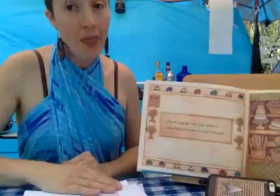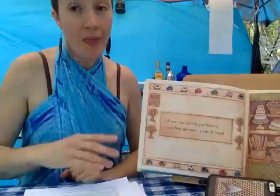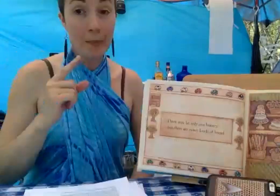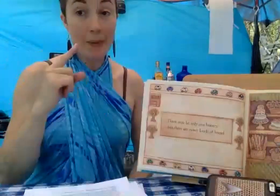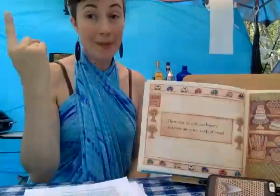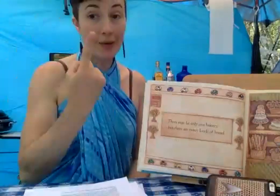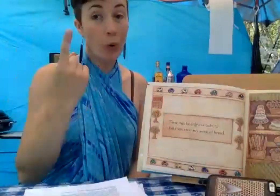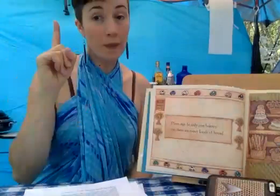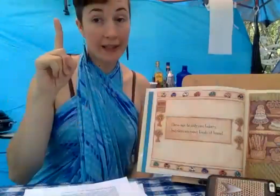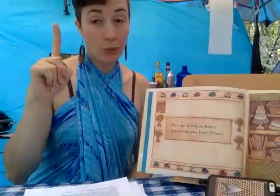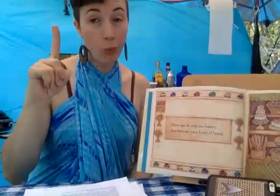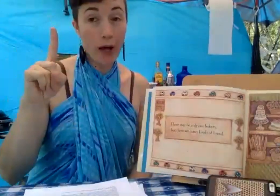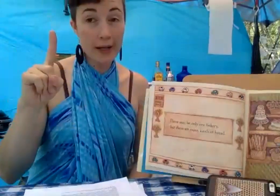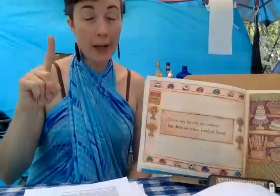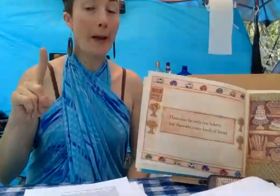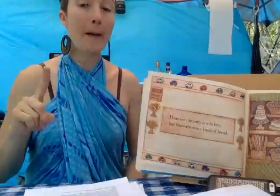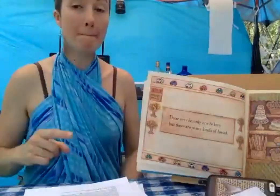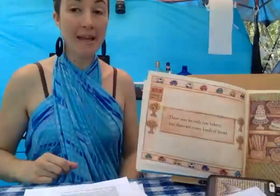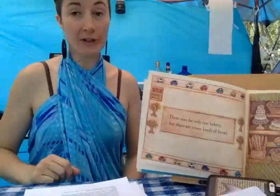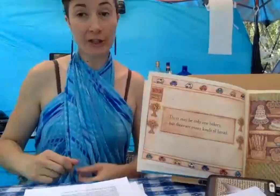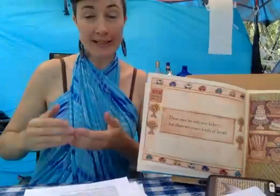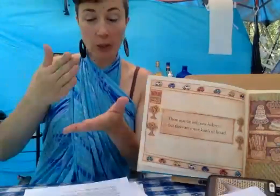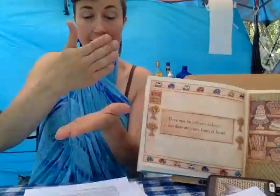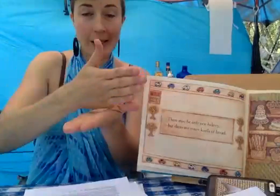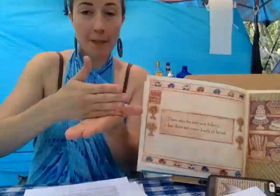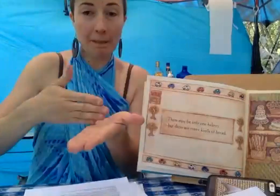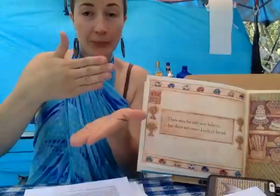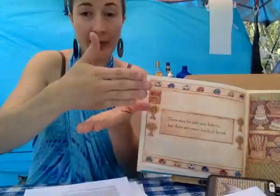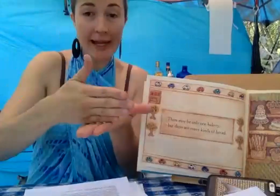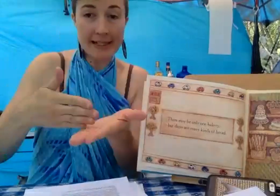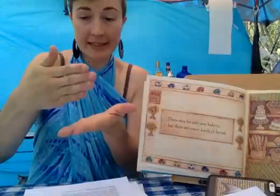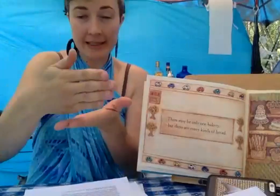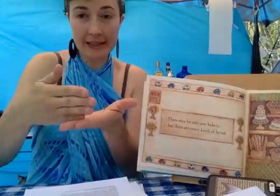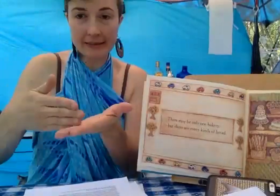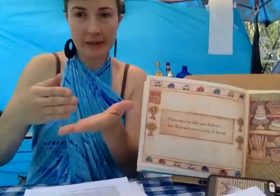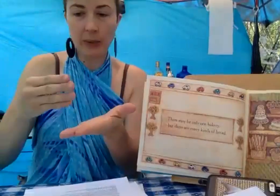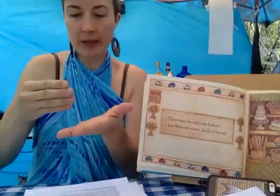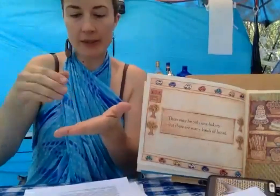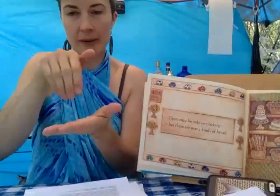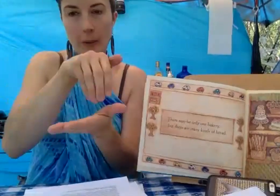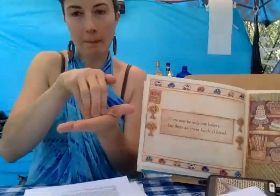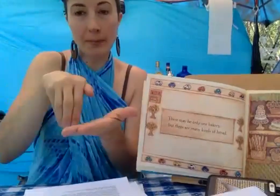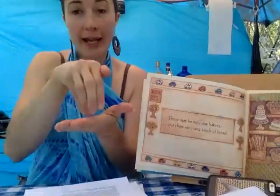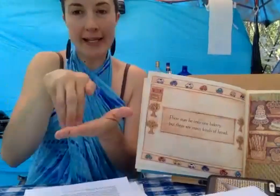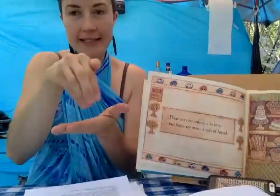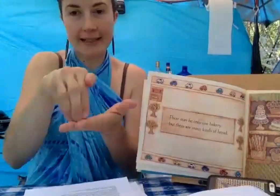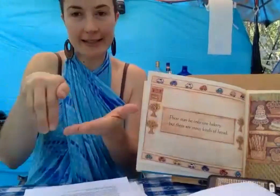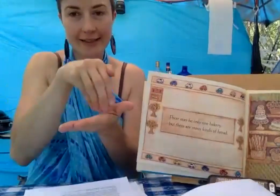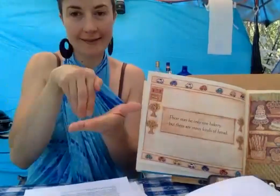There may be only one bakery, so I'll sign bread. Oh wait, I'm sorry. Bread, like